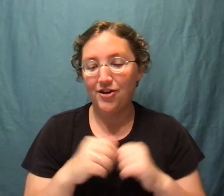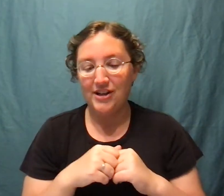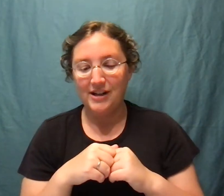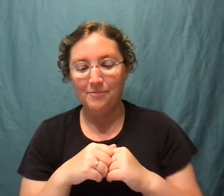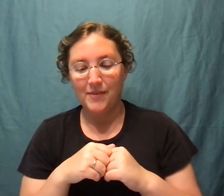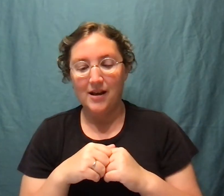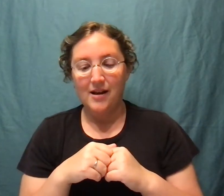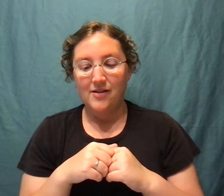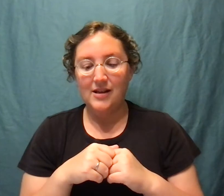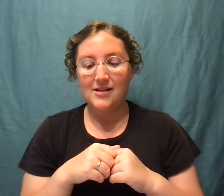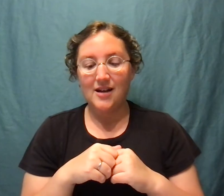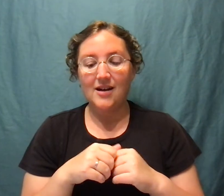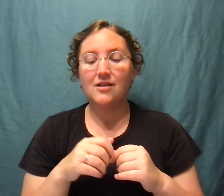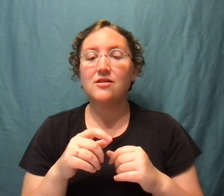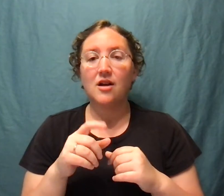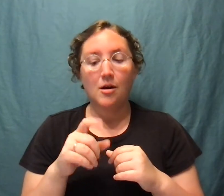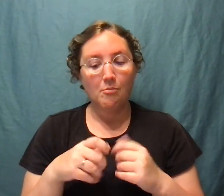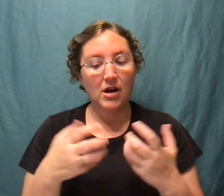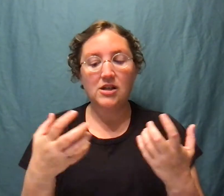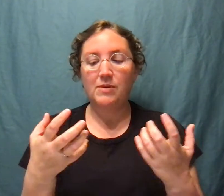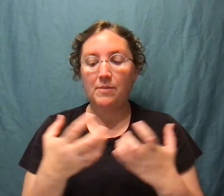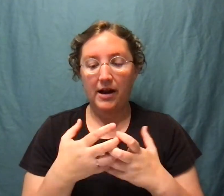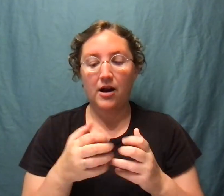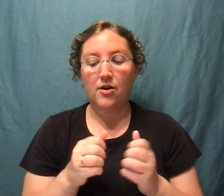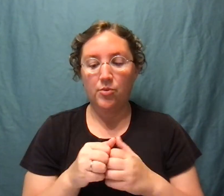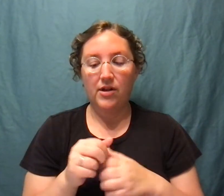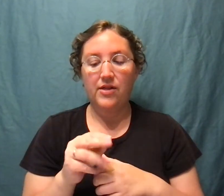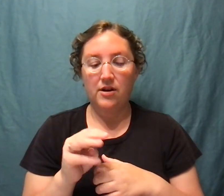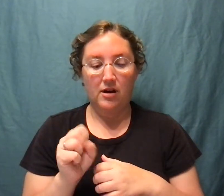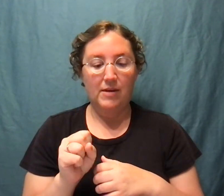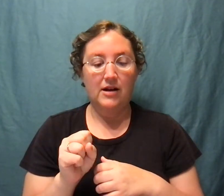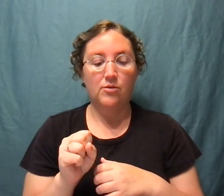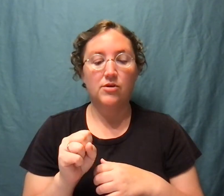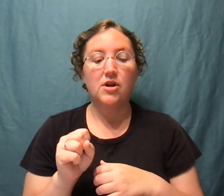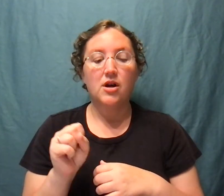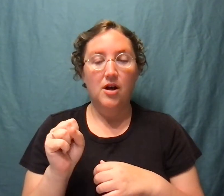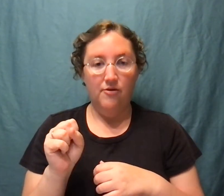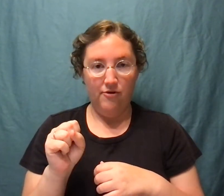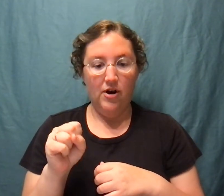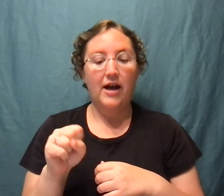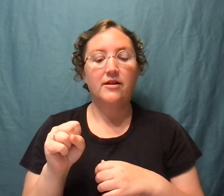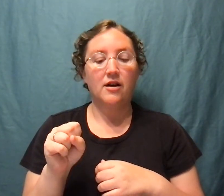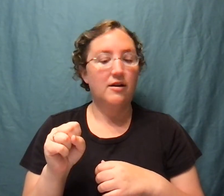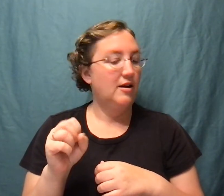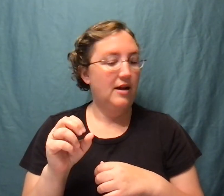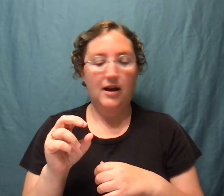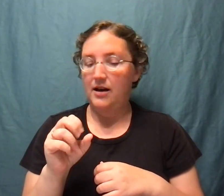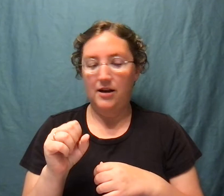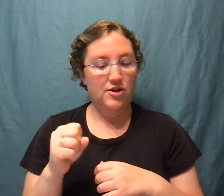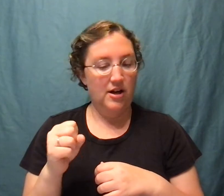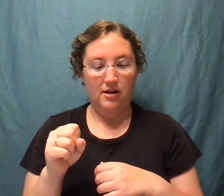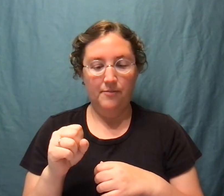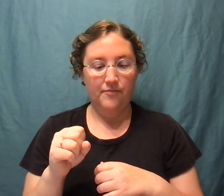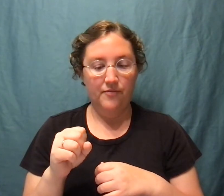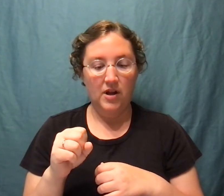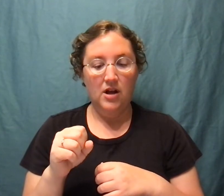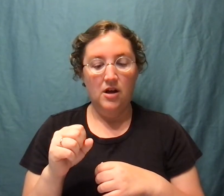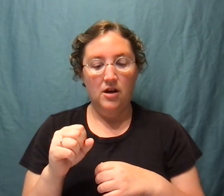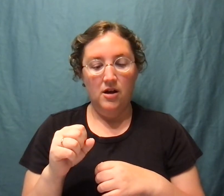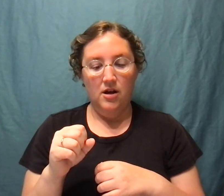did. These signs must be paired with the non-manuals for head nod and head shake.